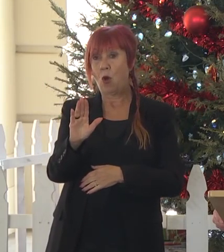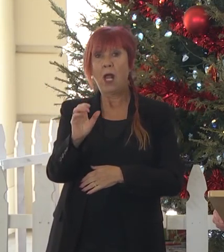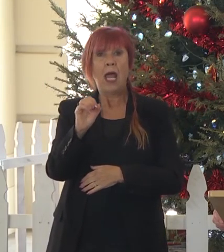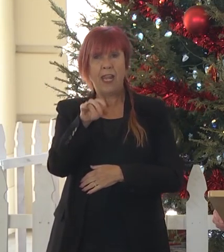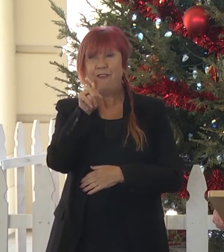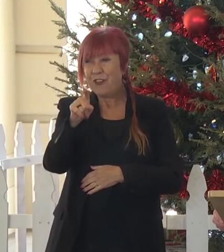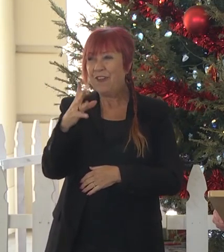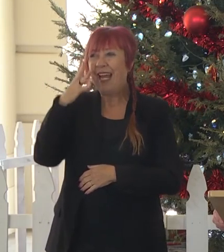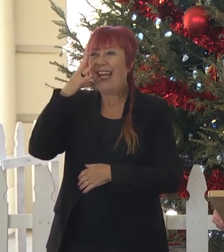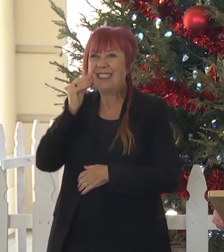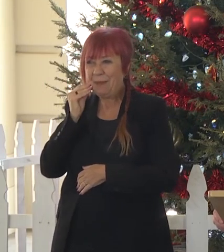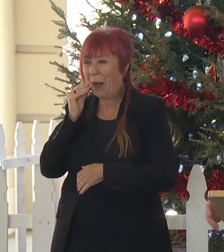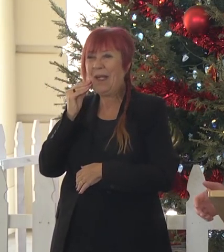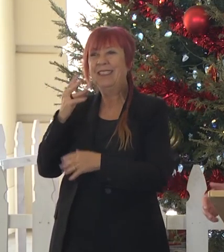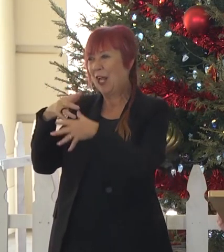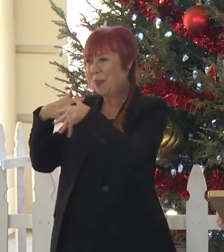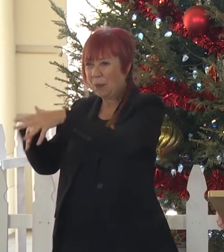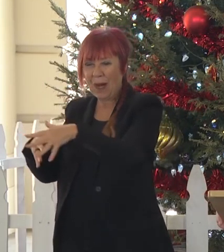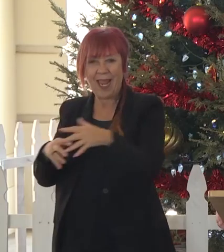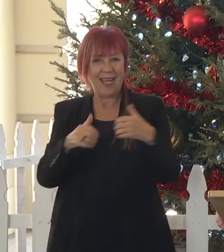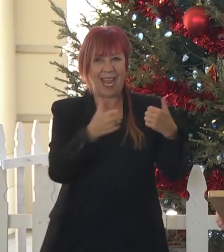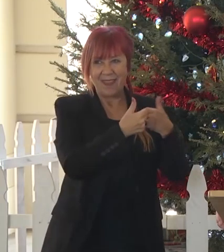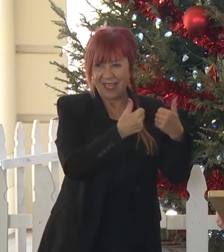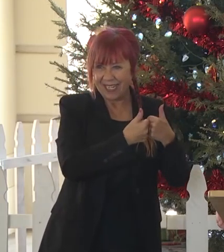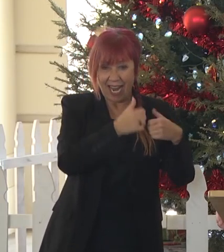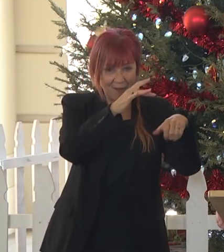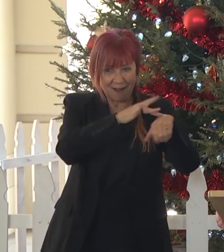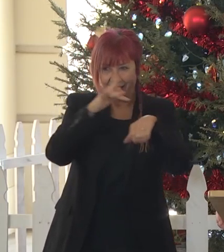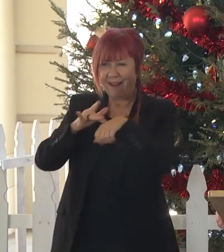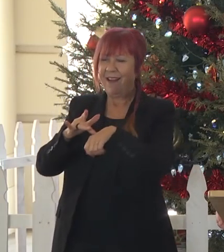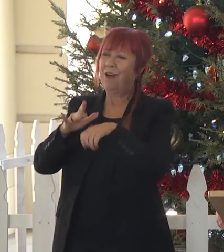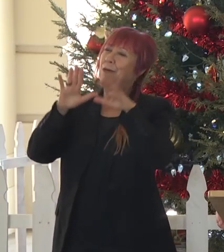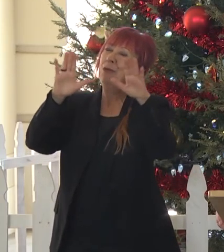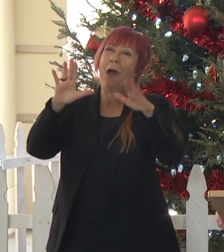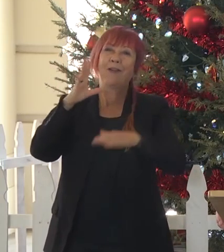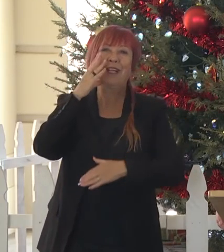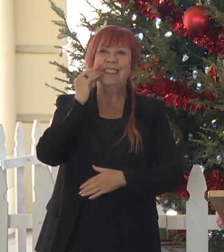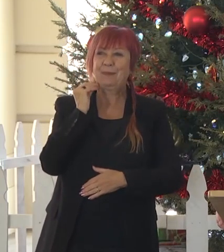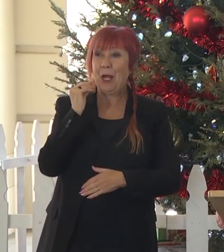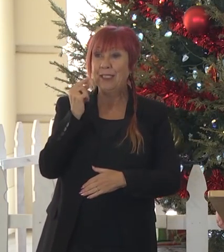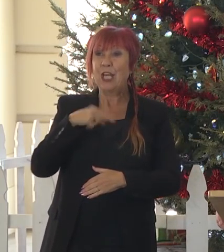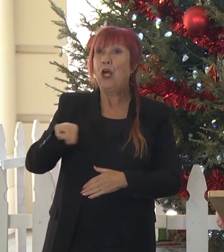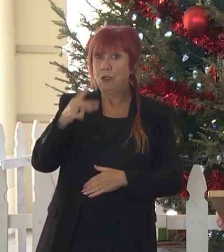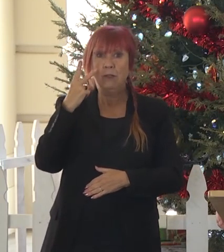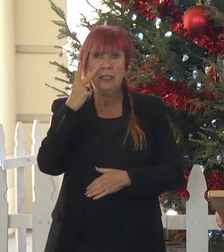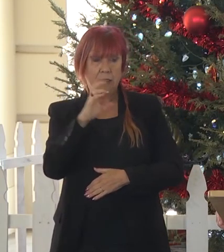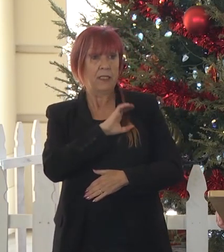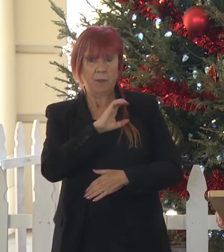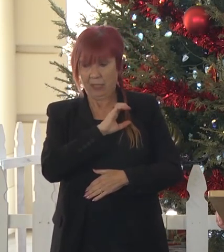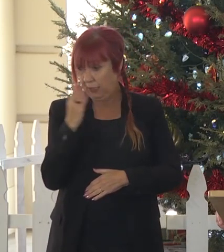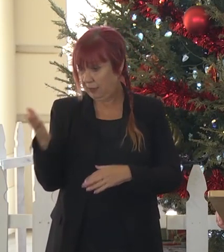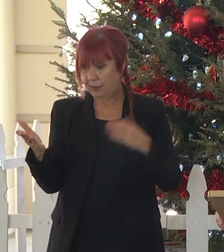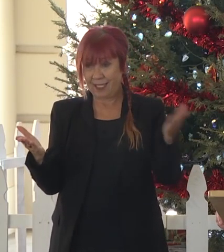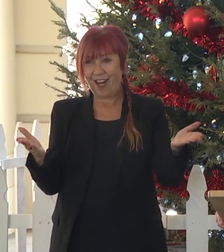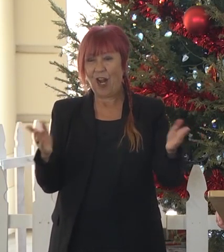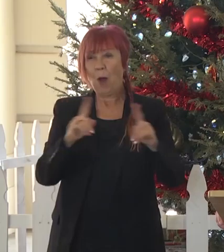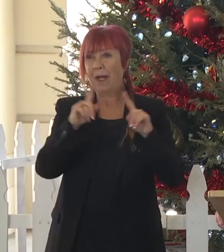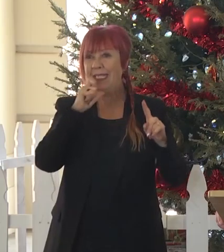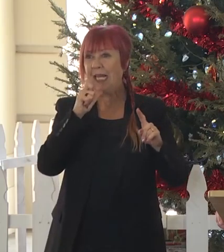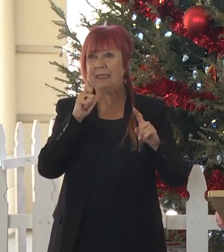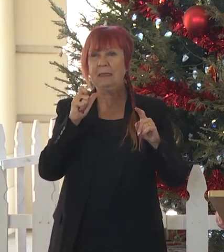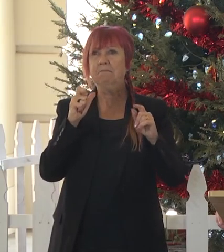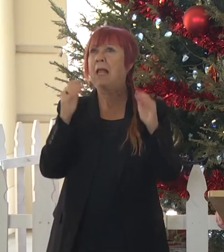have been to the parade and the game before, it's a wonderful experience. You do see the police officers, but it doesn't